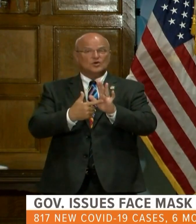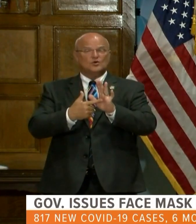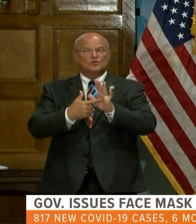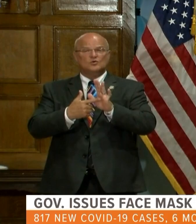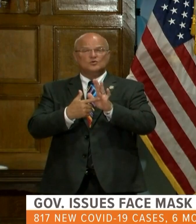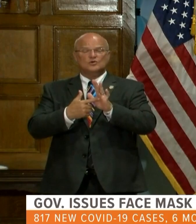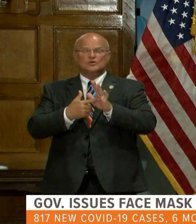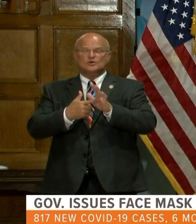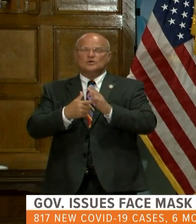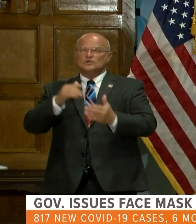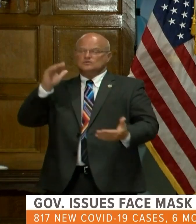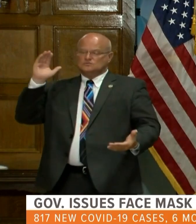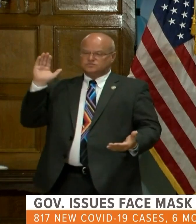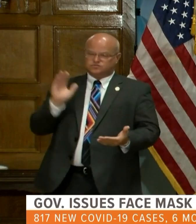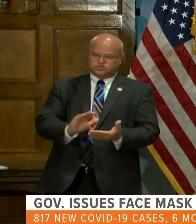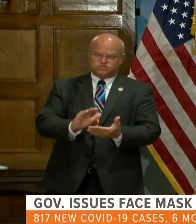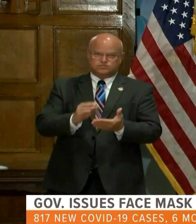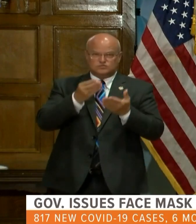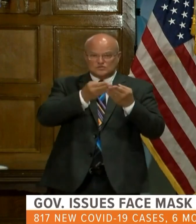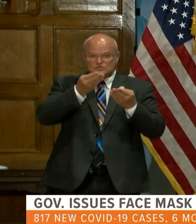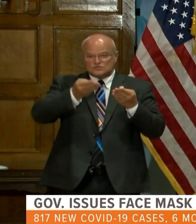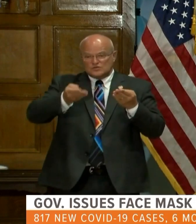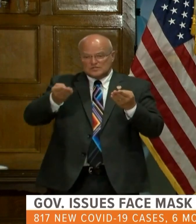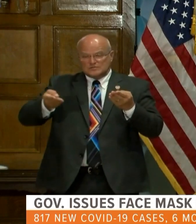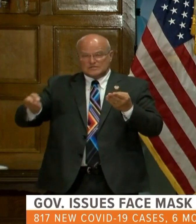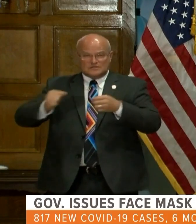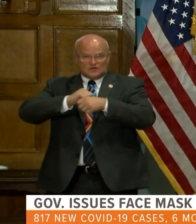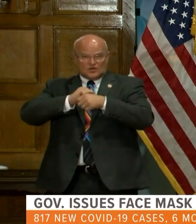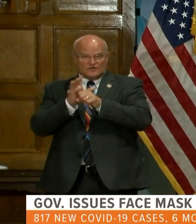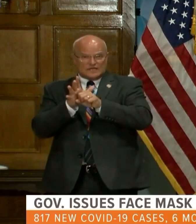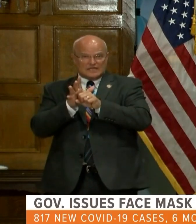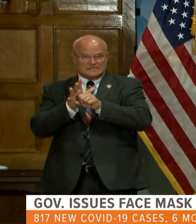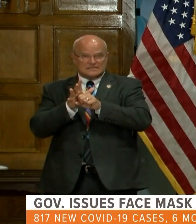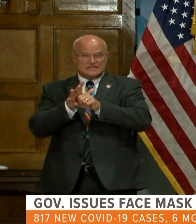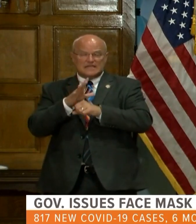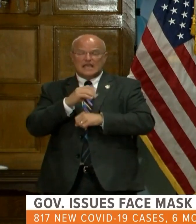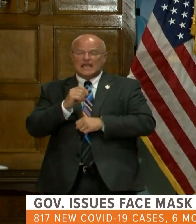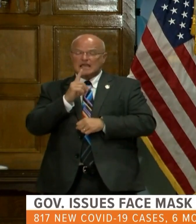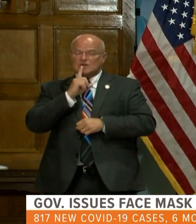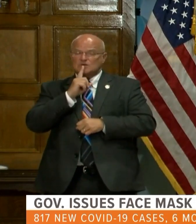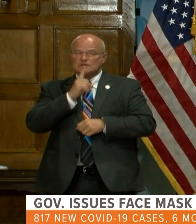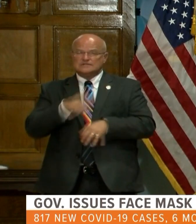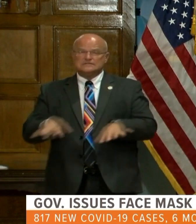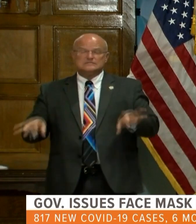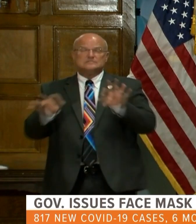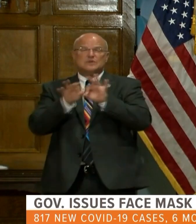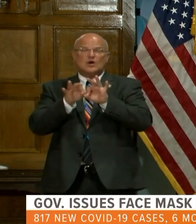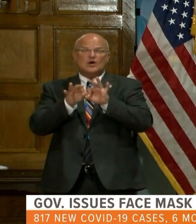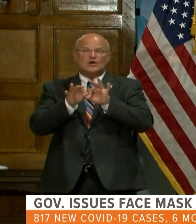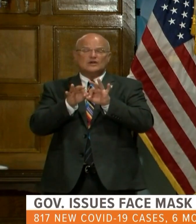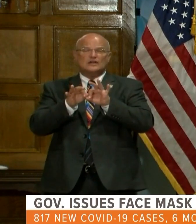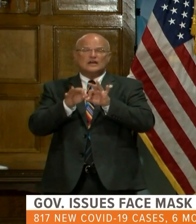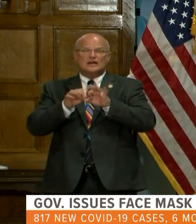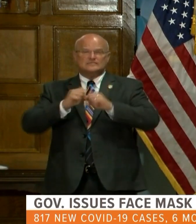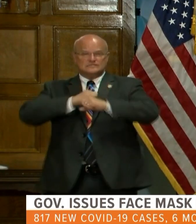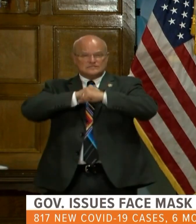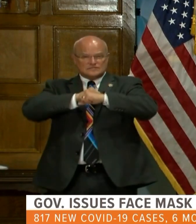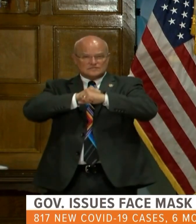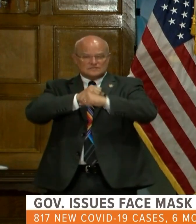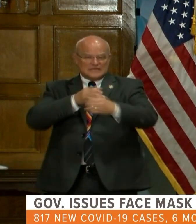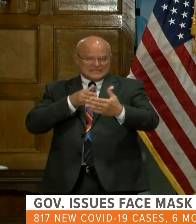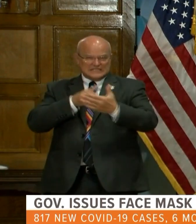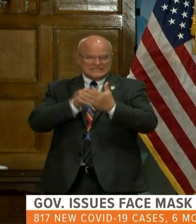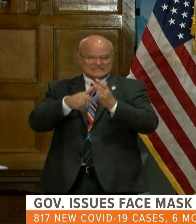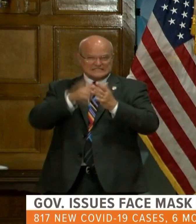to substantially decrease the transmission of COVID and are an essential part of the armamentarium against